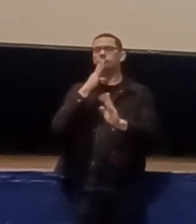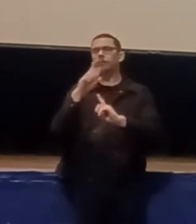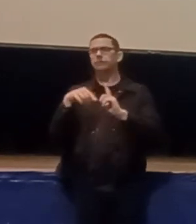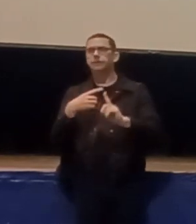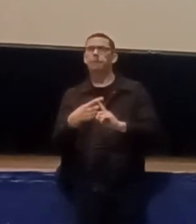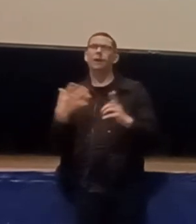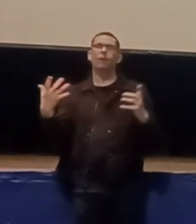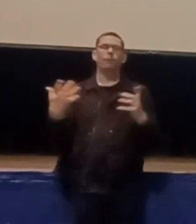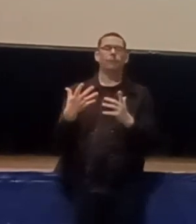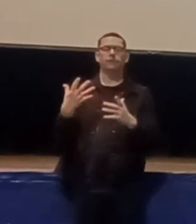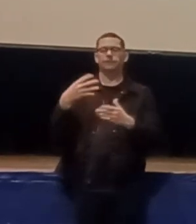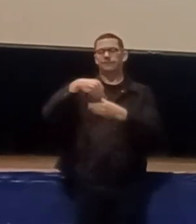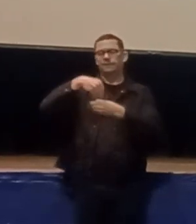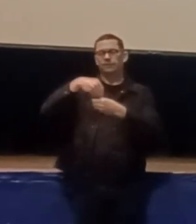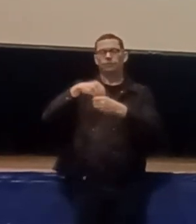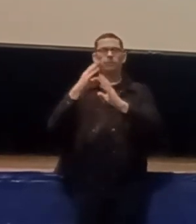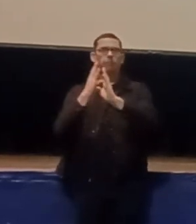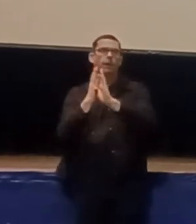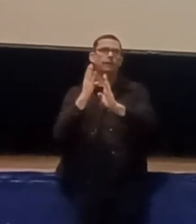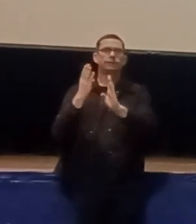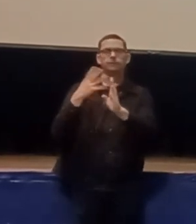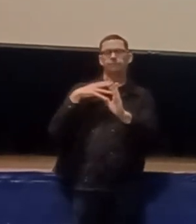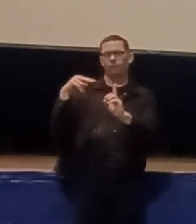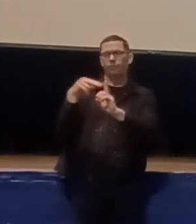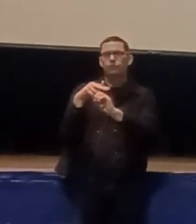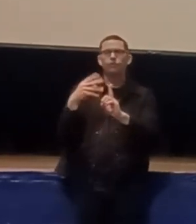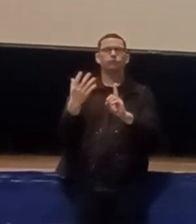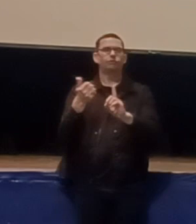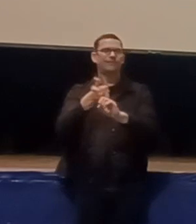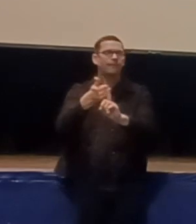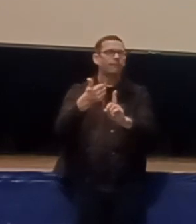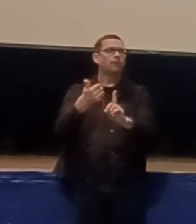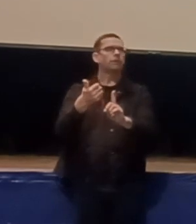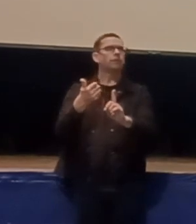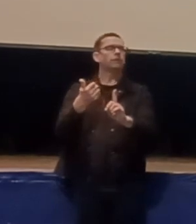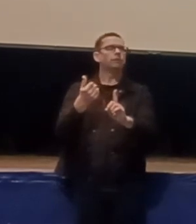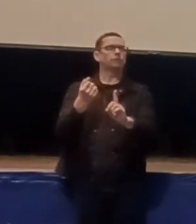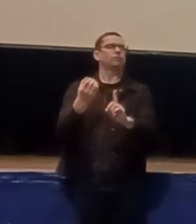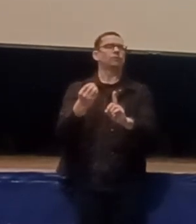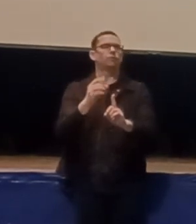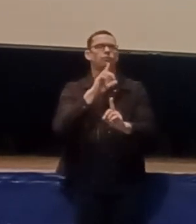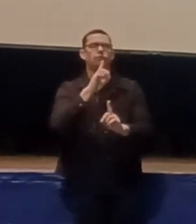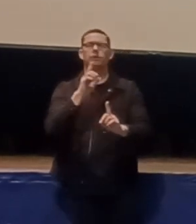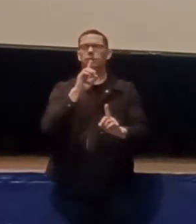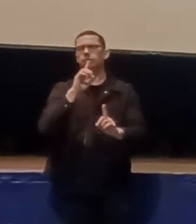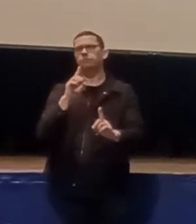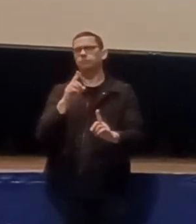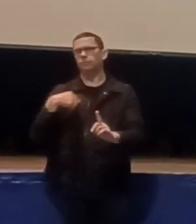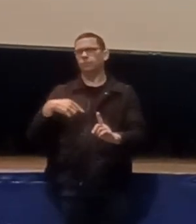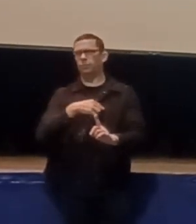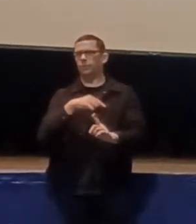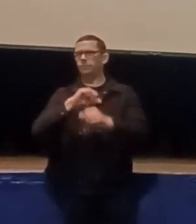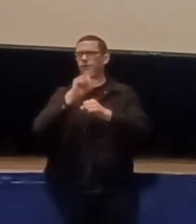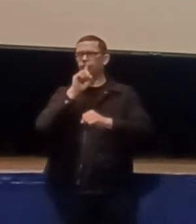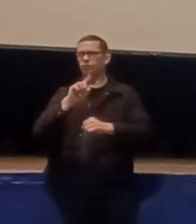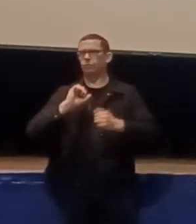the interior of that bus on the charger. And so we're really making sure that we're addressing some of those